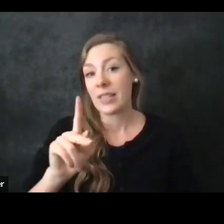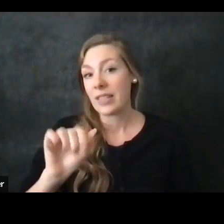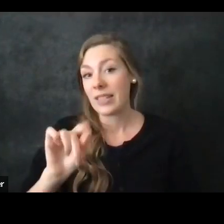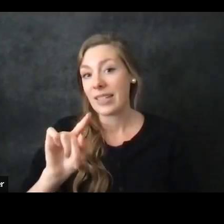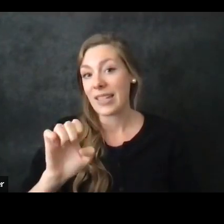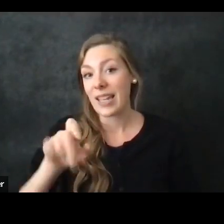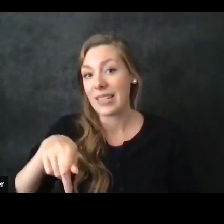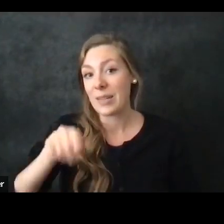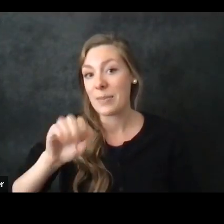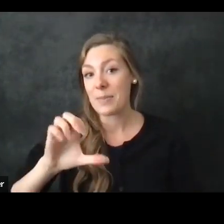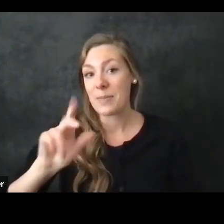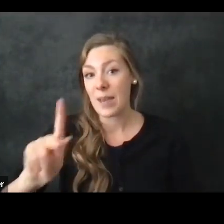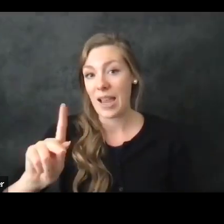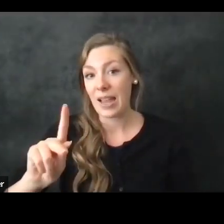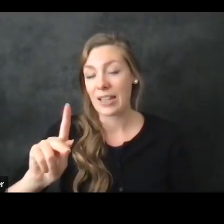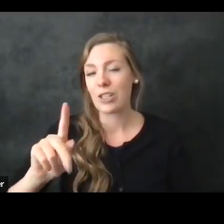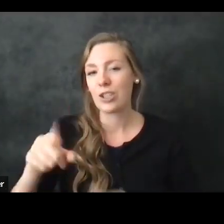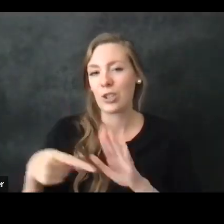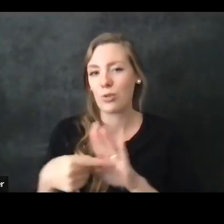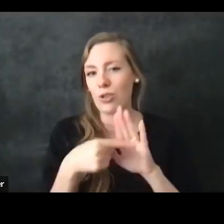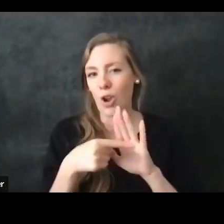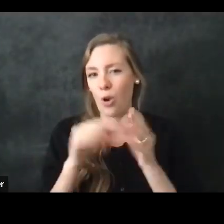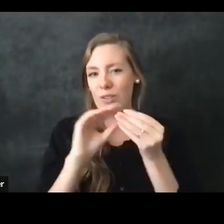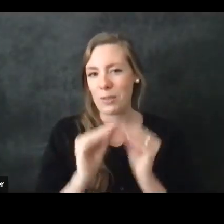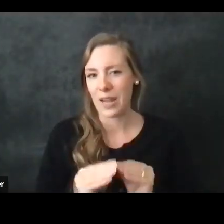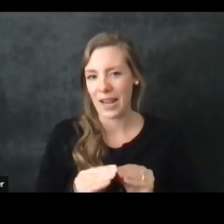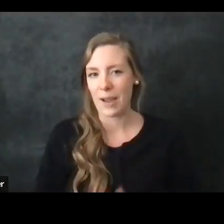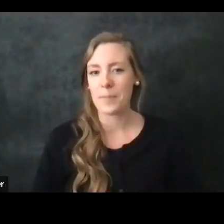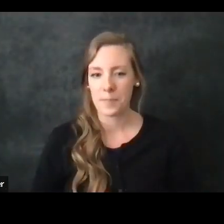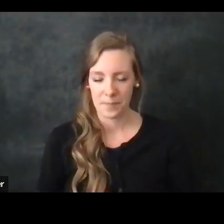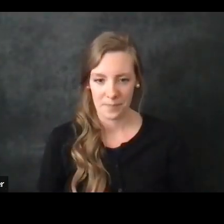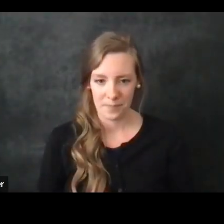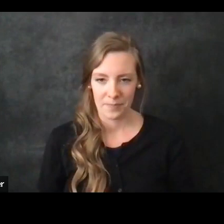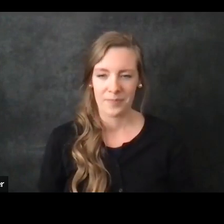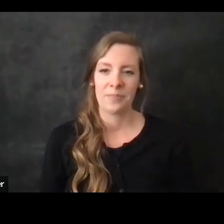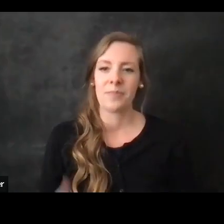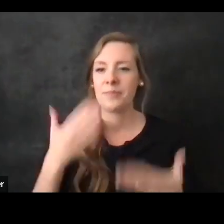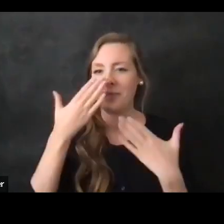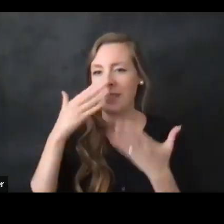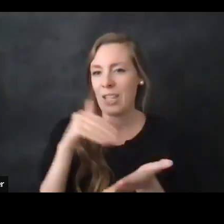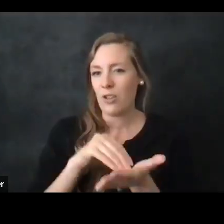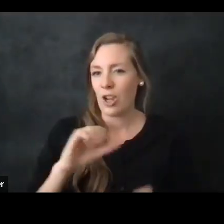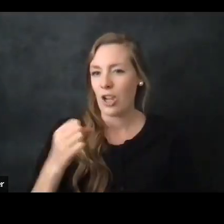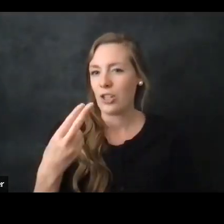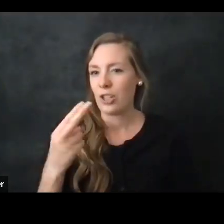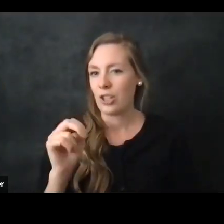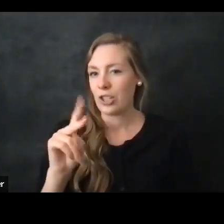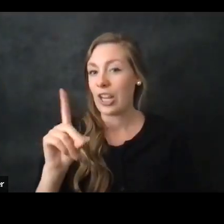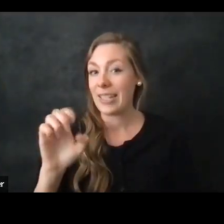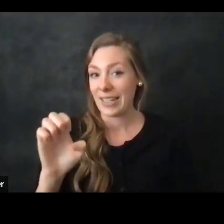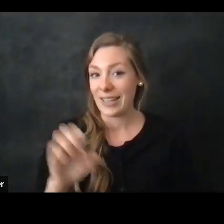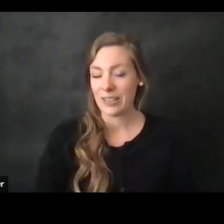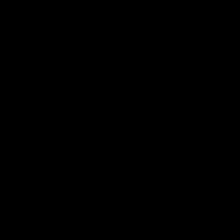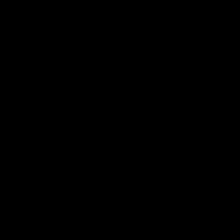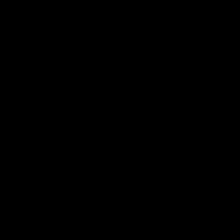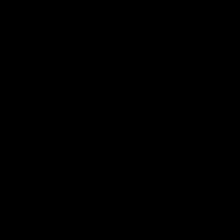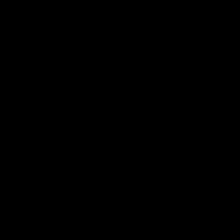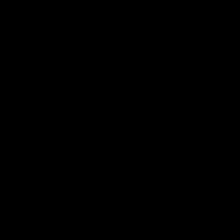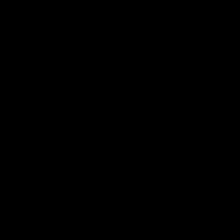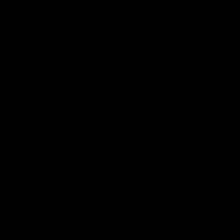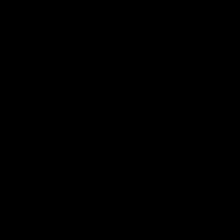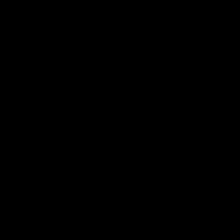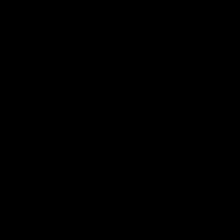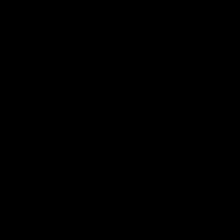lead epidemiologist, to share some data. Kate? Okay, thank you, Dr. Shende. I'm just going to pull up my